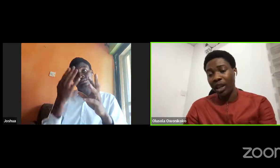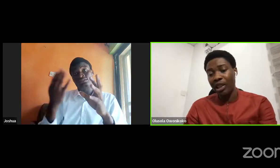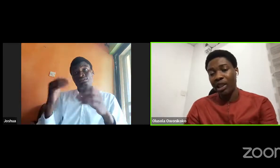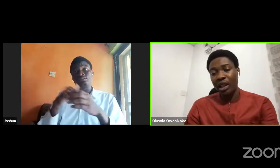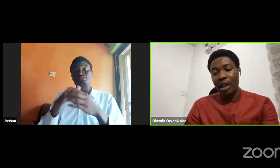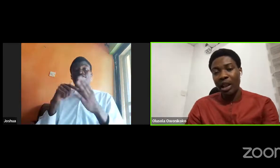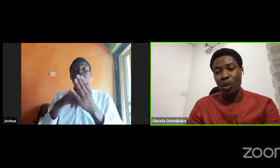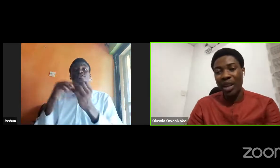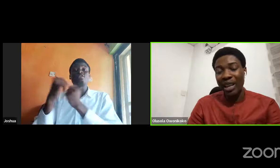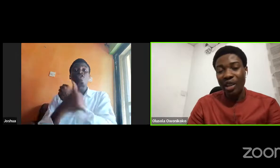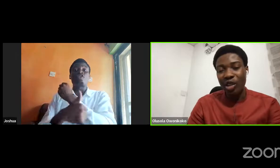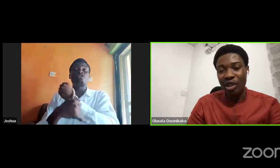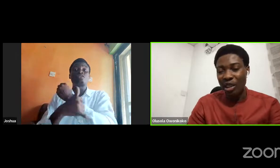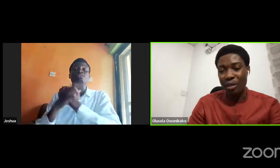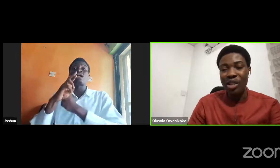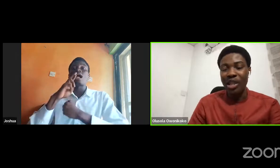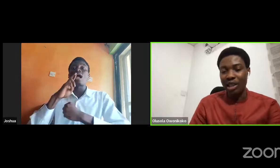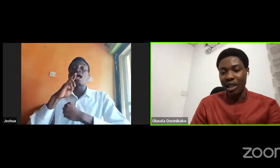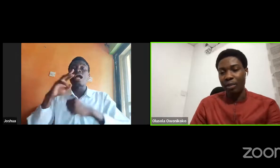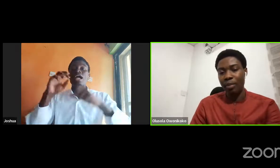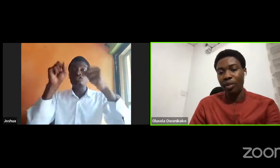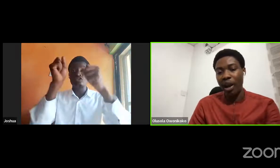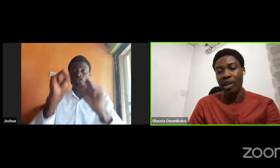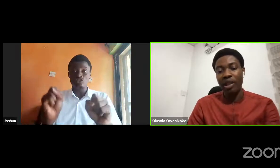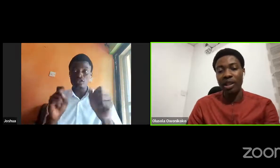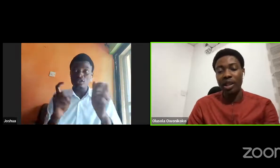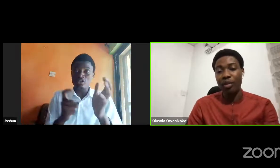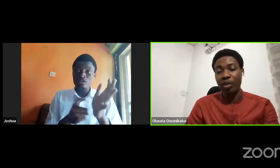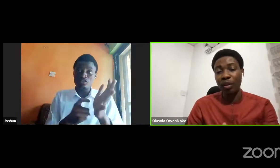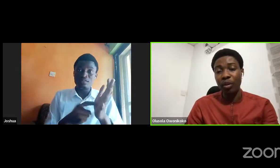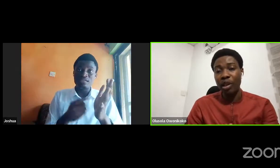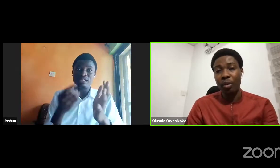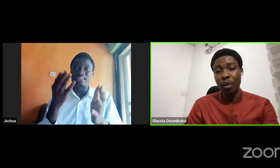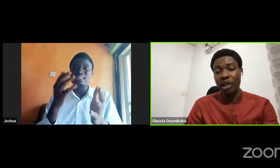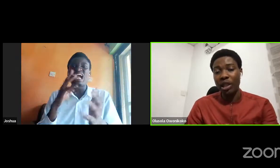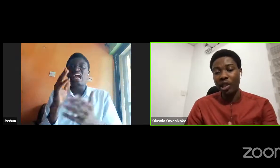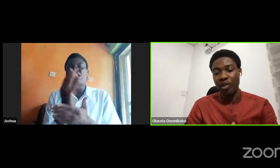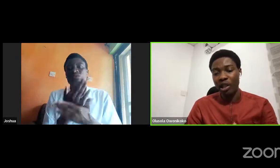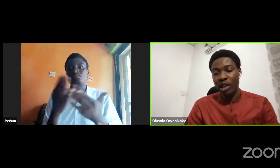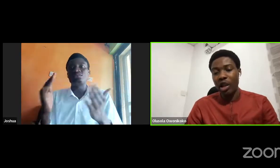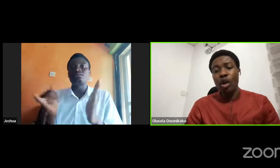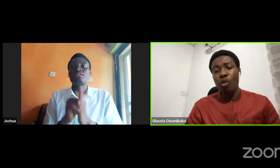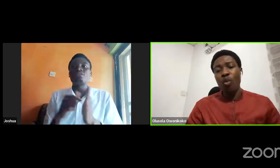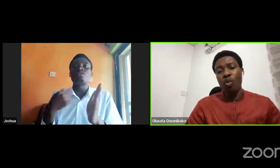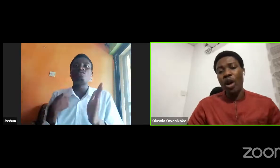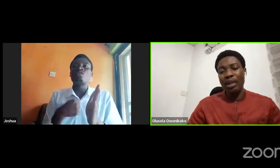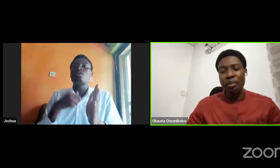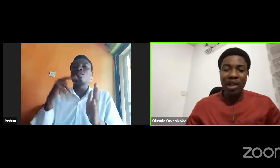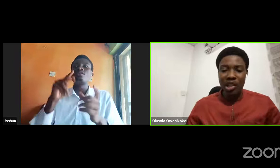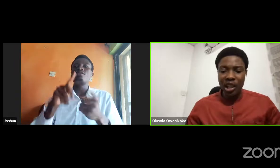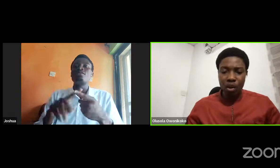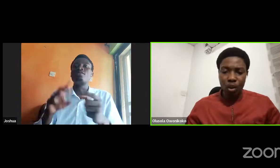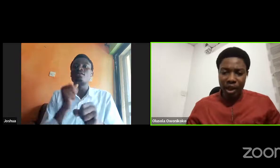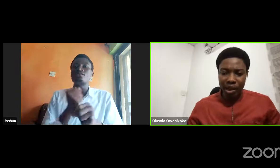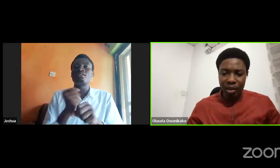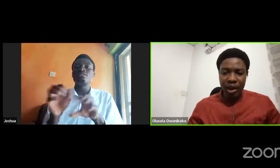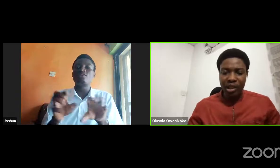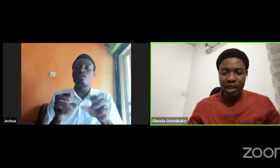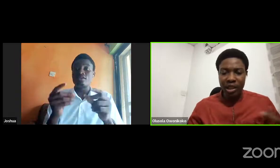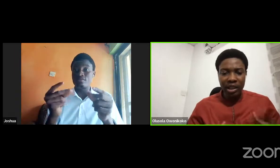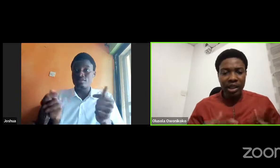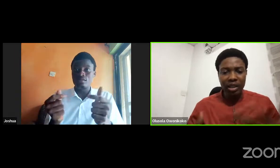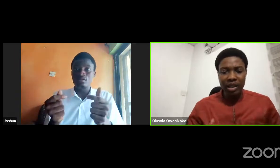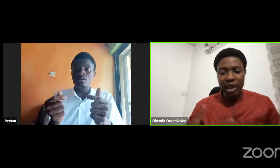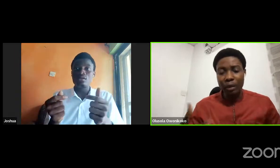sometimes that we can get done in the immediate term, right, in terms of influencing policy and create it. Who are the main stakeholders,